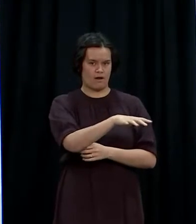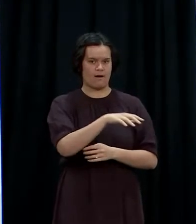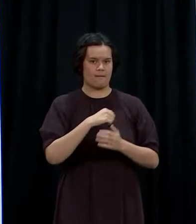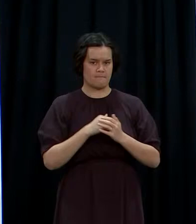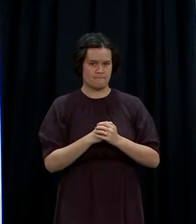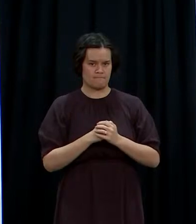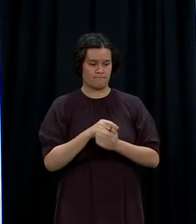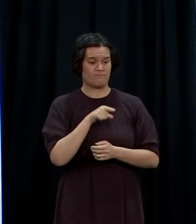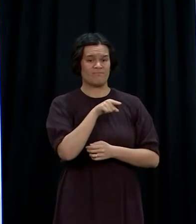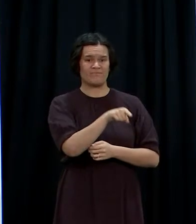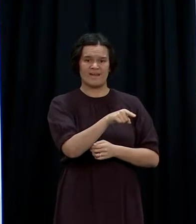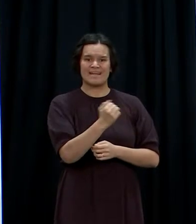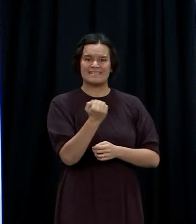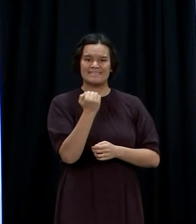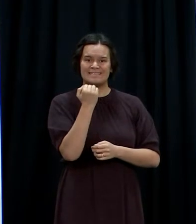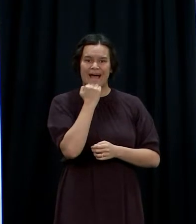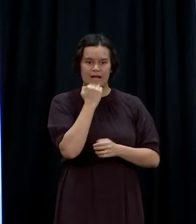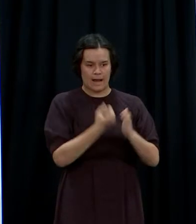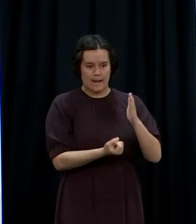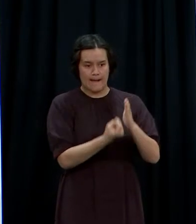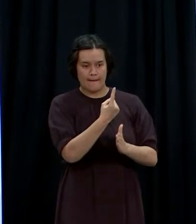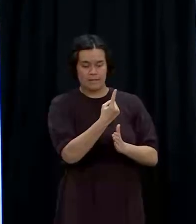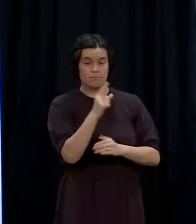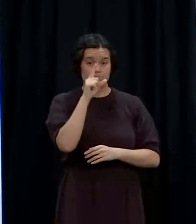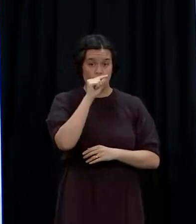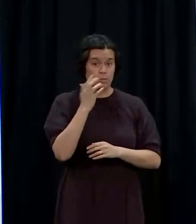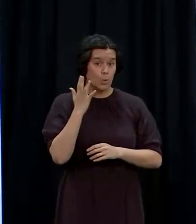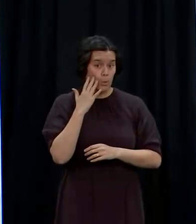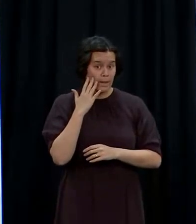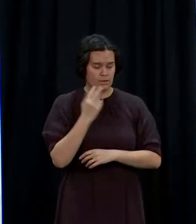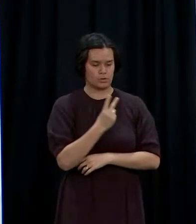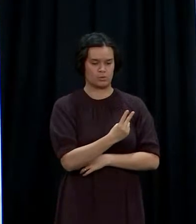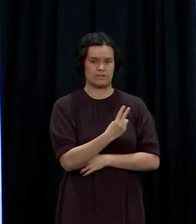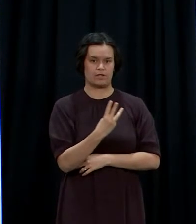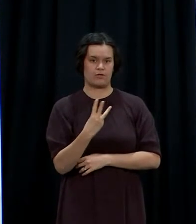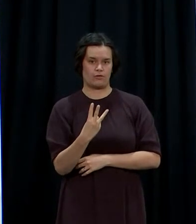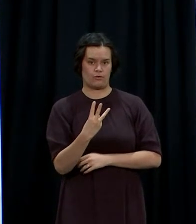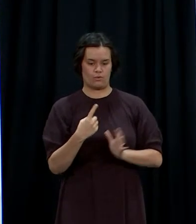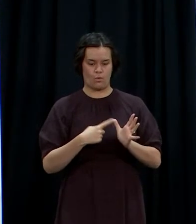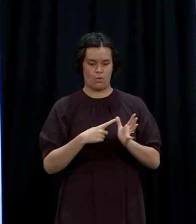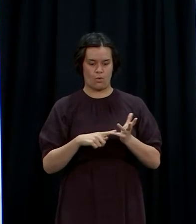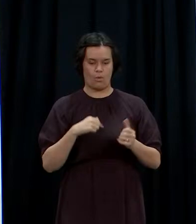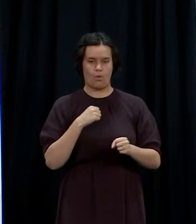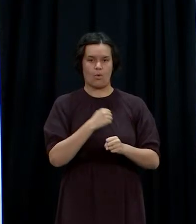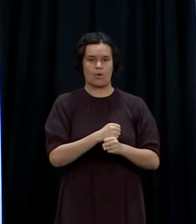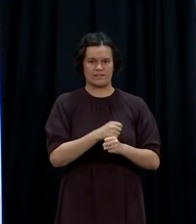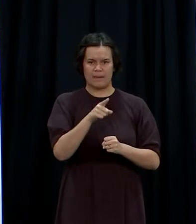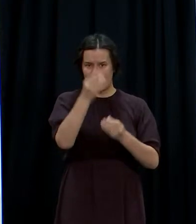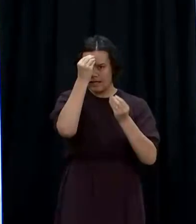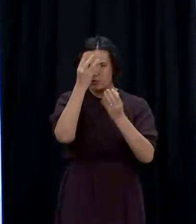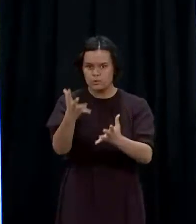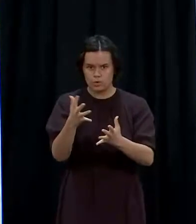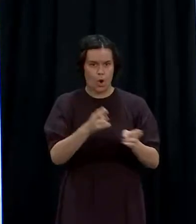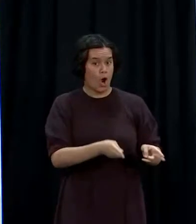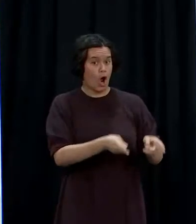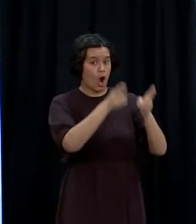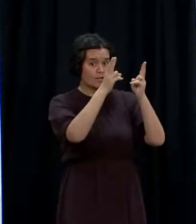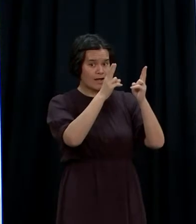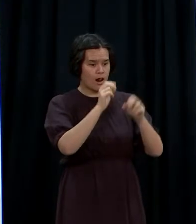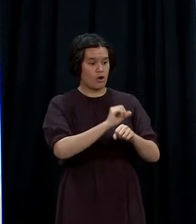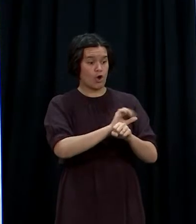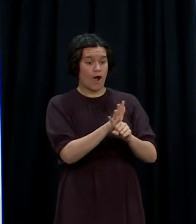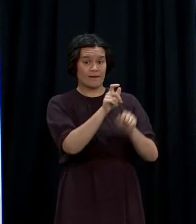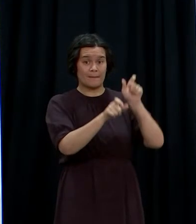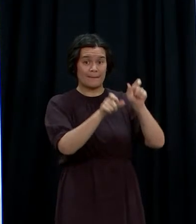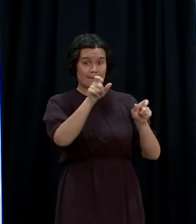the potential exposure interest there is the 23rd of August. Just for your information, the last person left the Crown